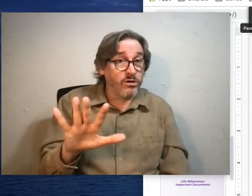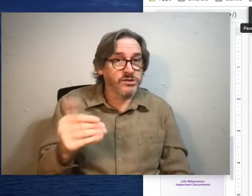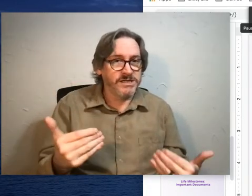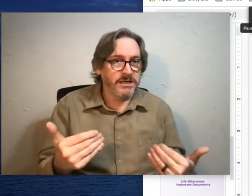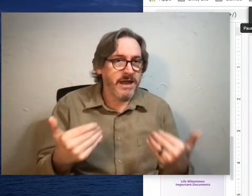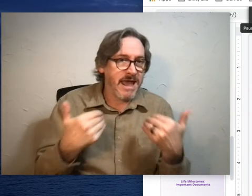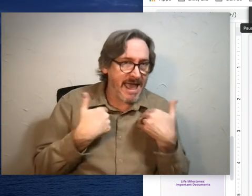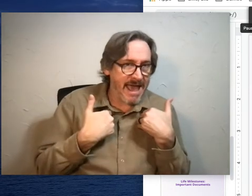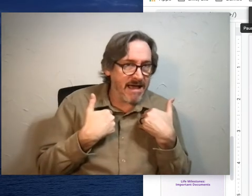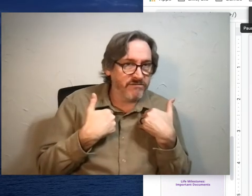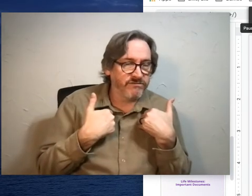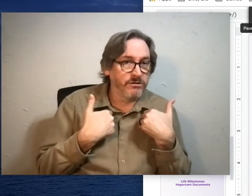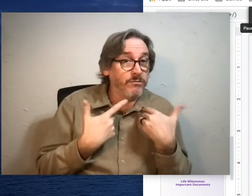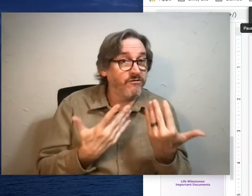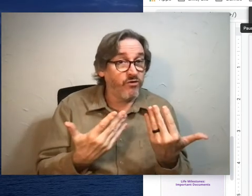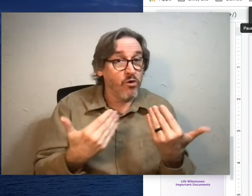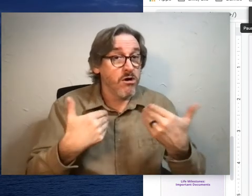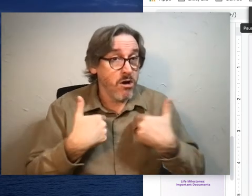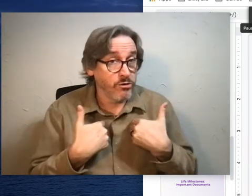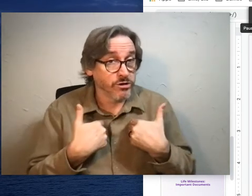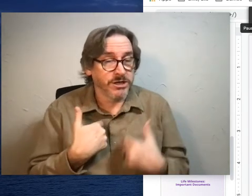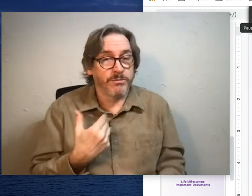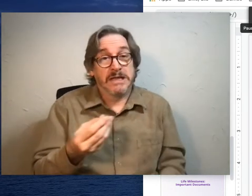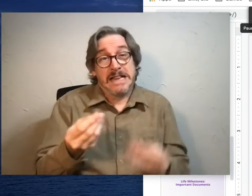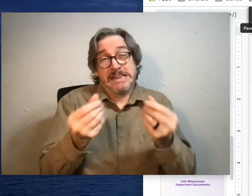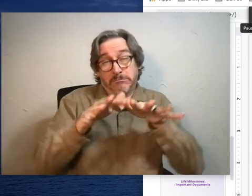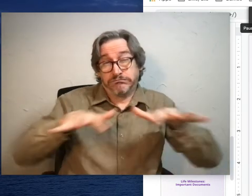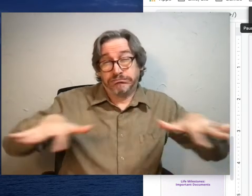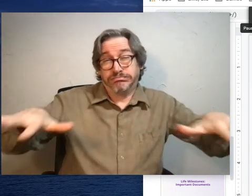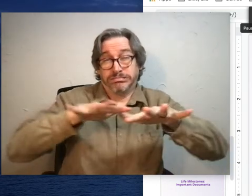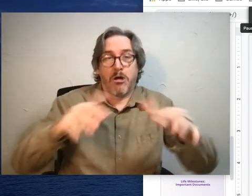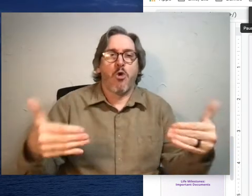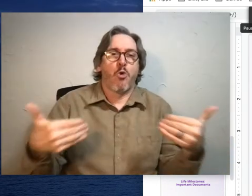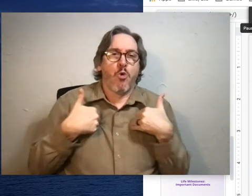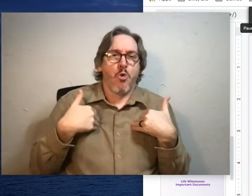I've also seen have for ownership.